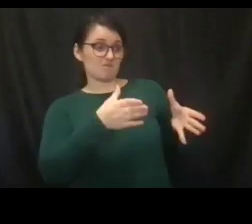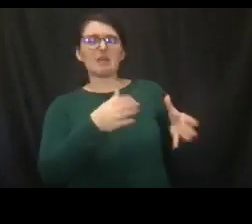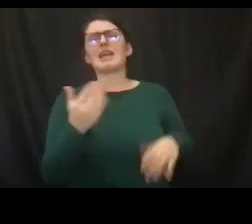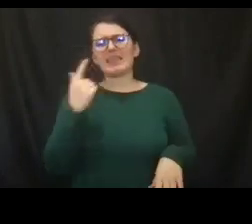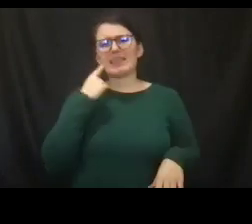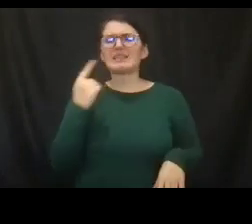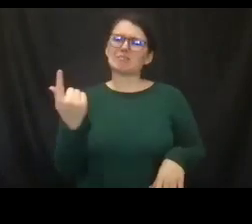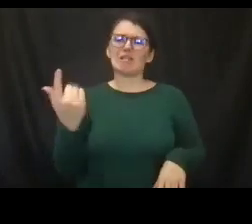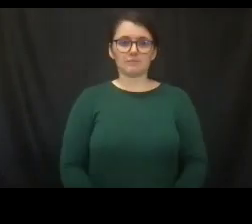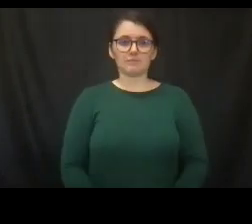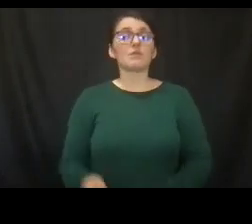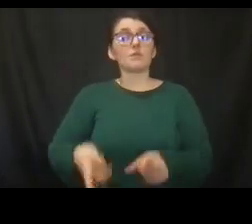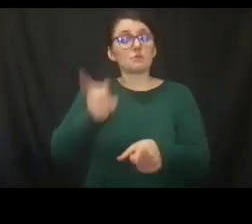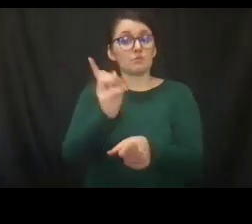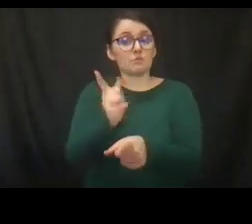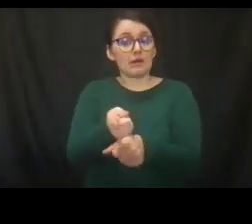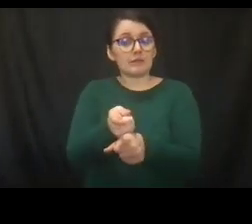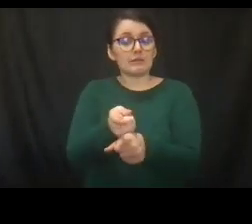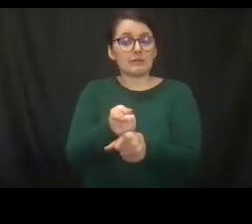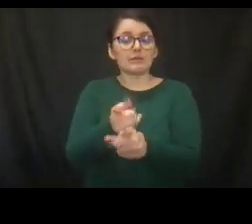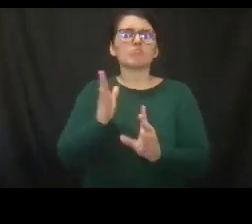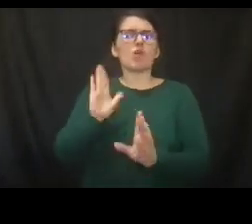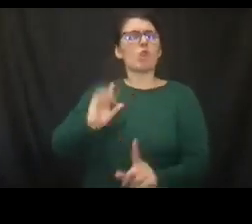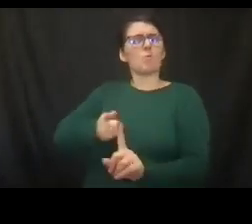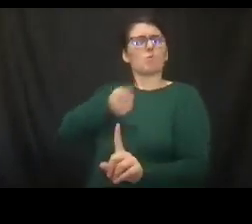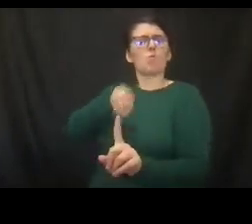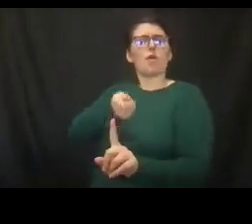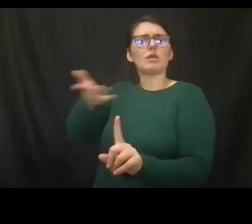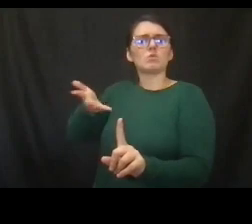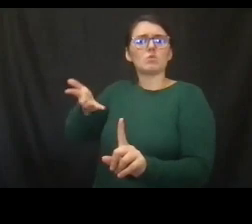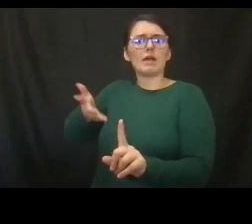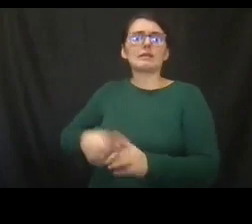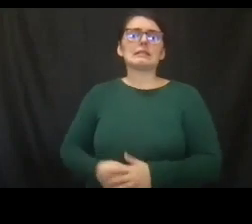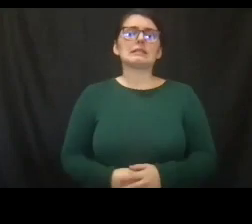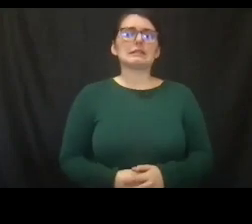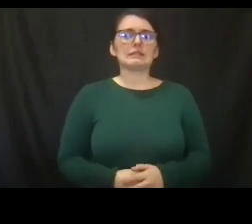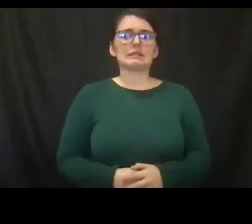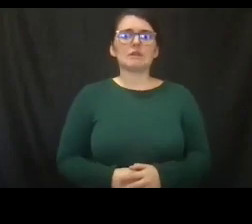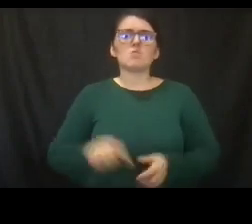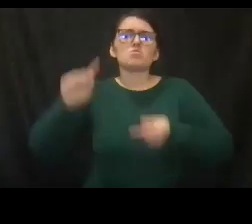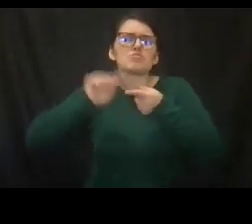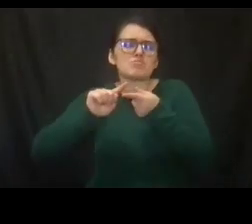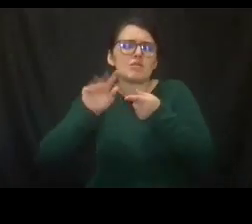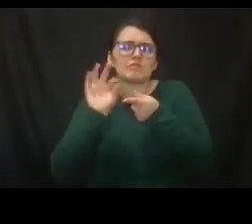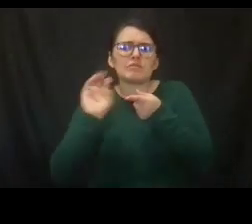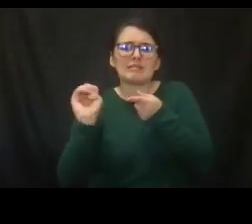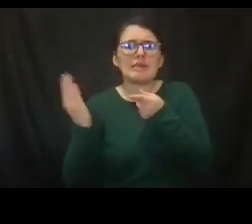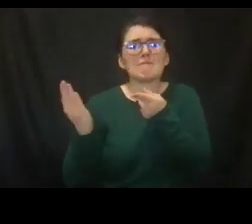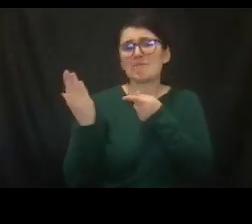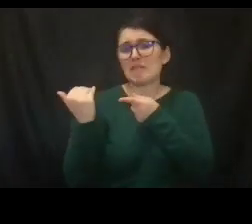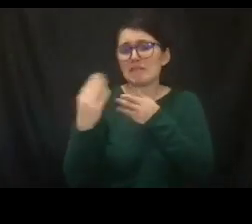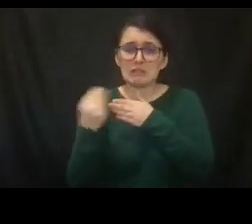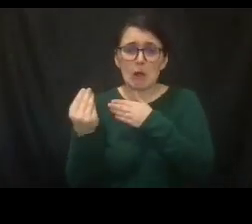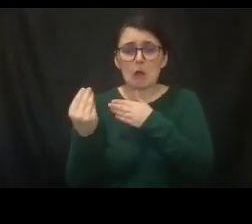$15 fee. But the point is that it's only going to be like a small fee, like maybe $15 at